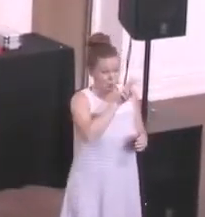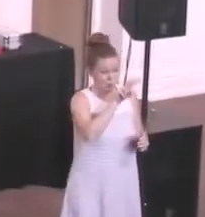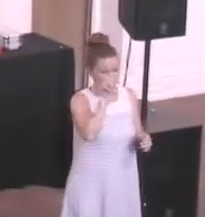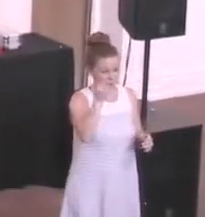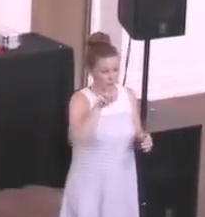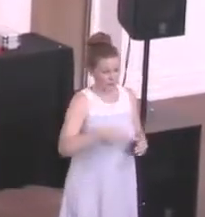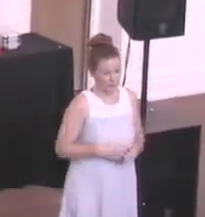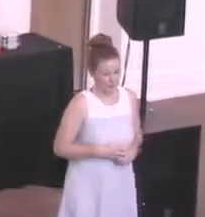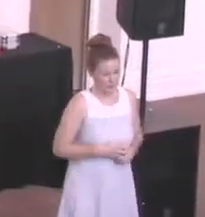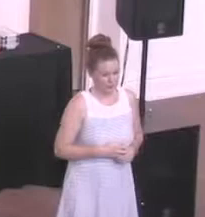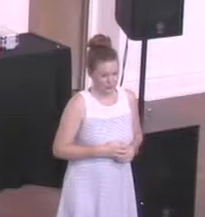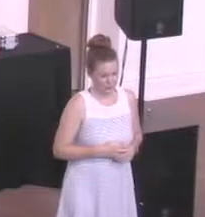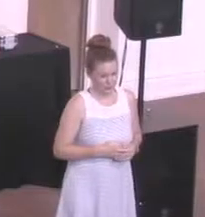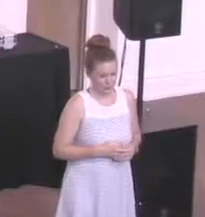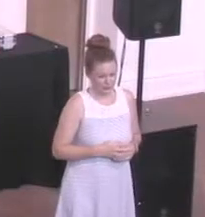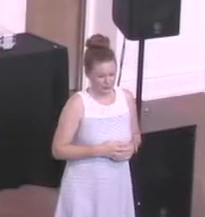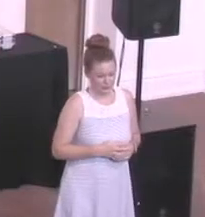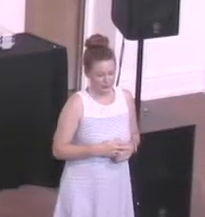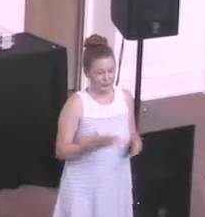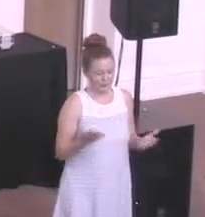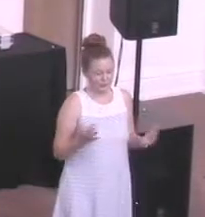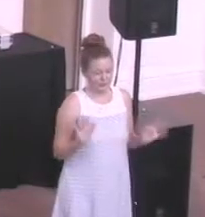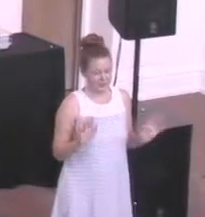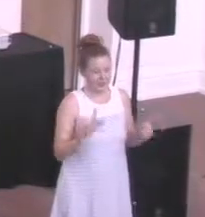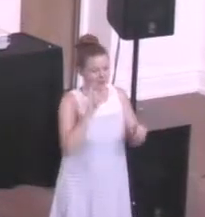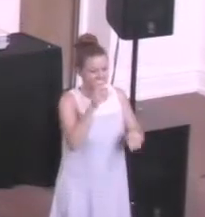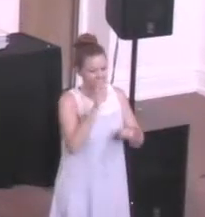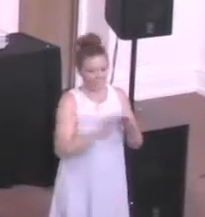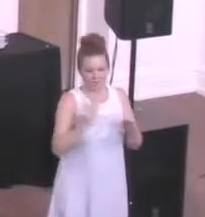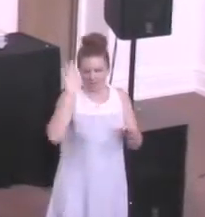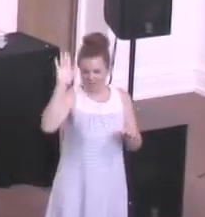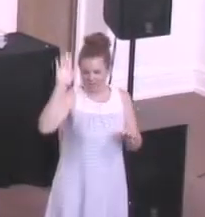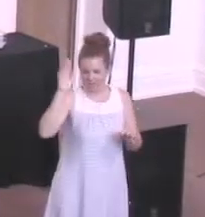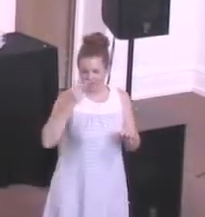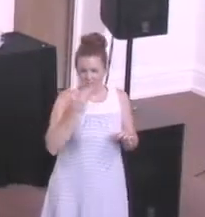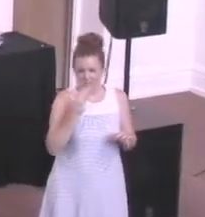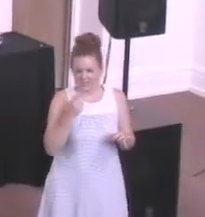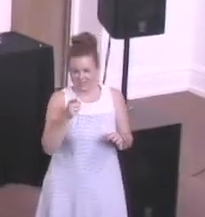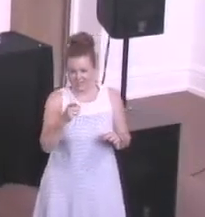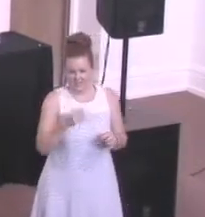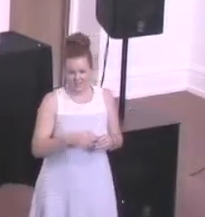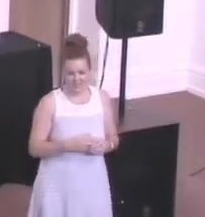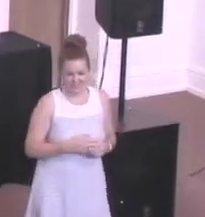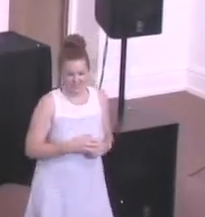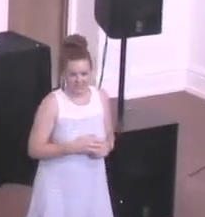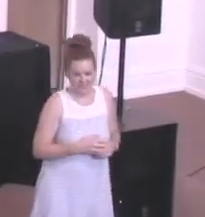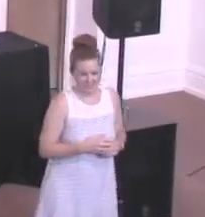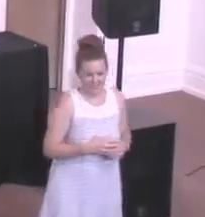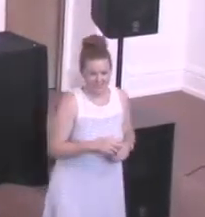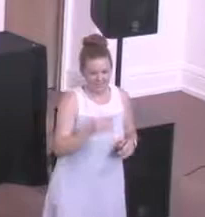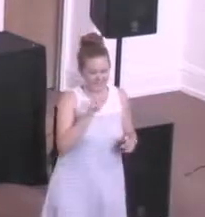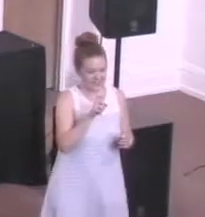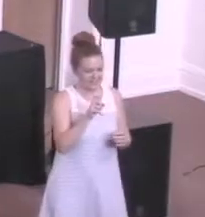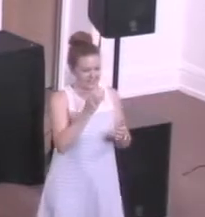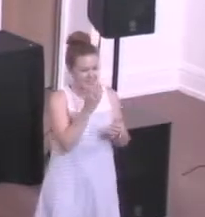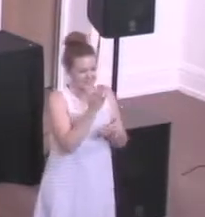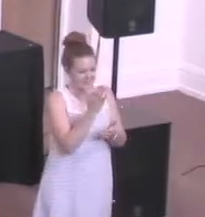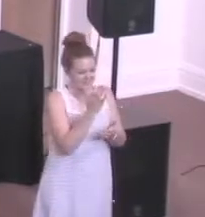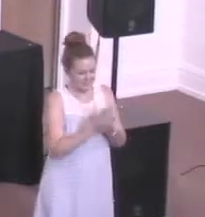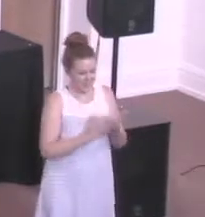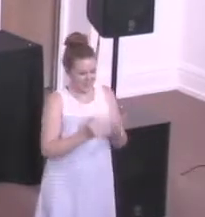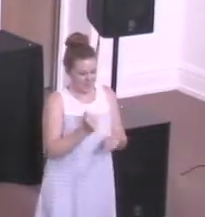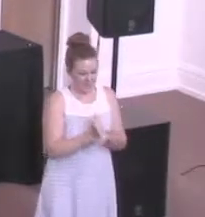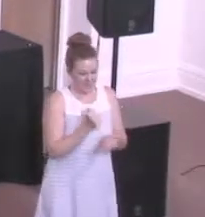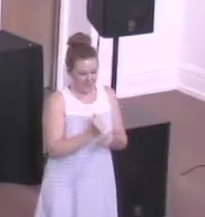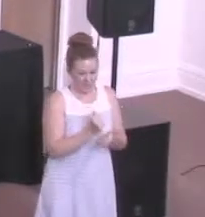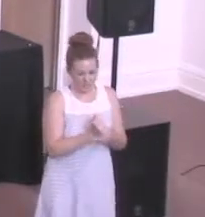22. Okay, you know what? I need some volunteers. Young lady in the pink, could you come up here? Yeah, I need some helpers. Okay, and